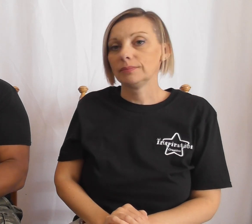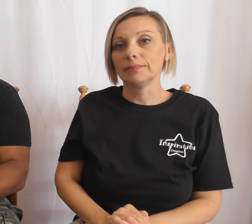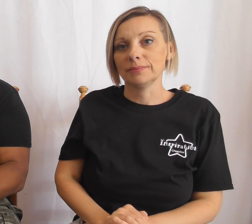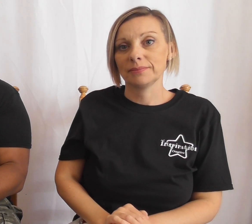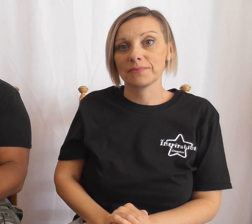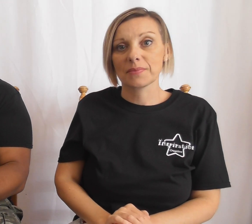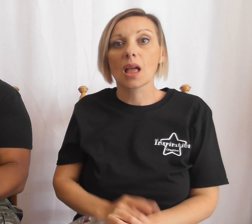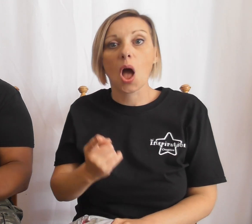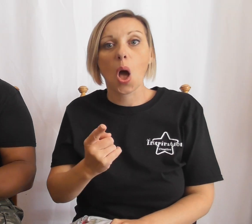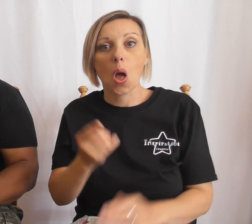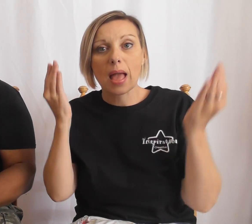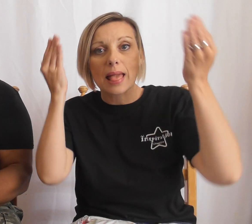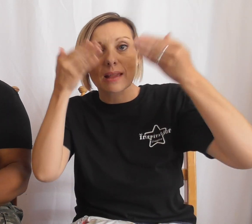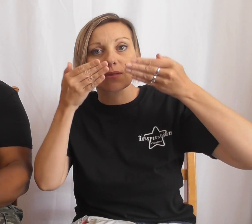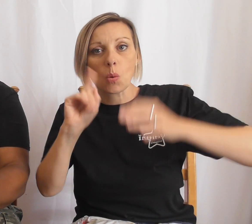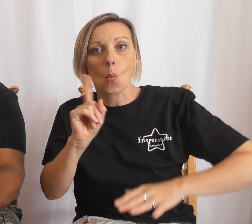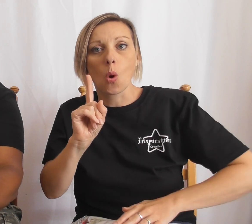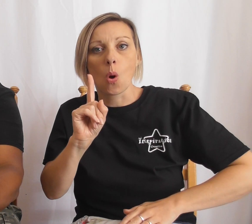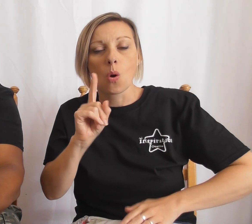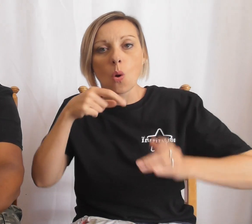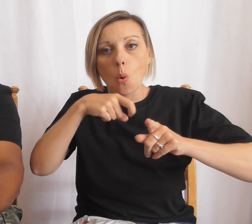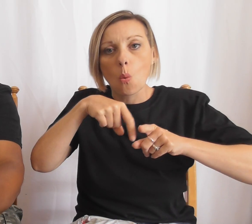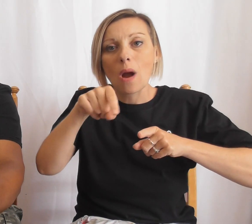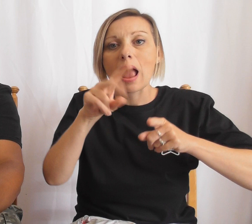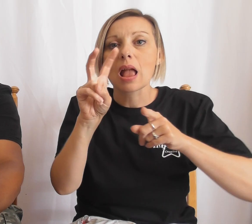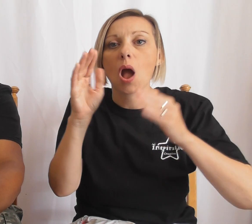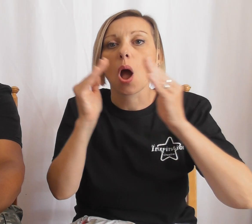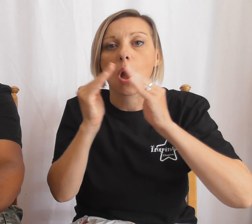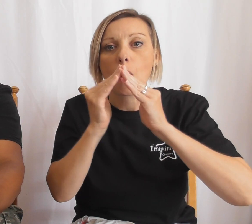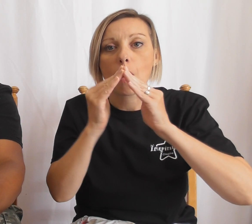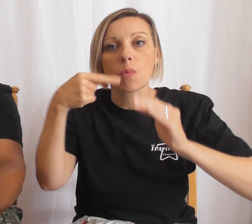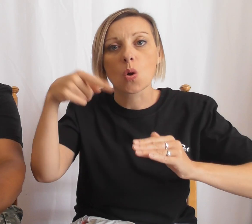Oh, and that evening, on the way home, George has gone into the pub.